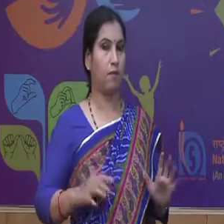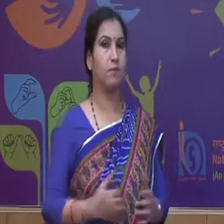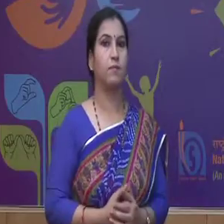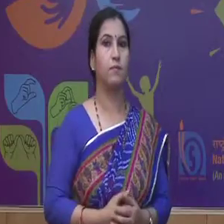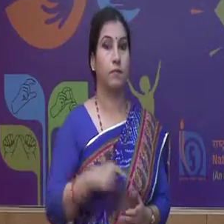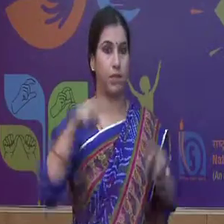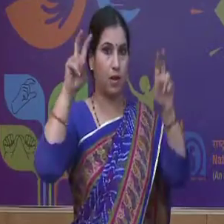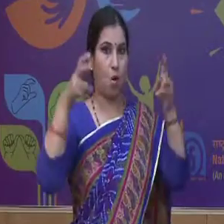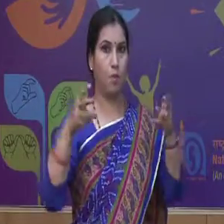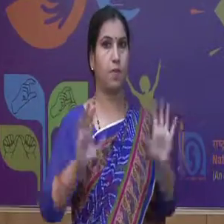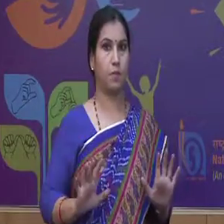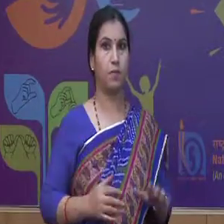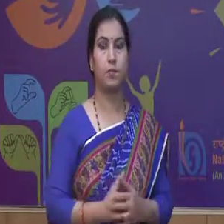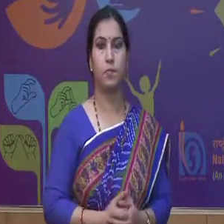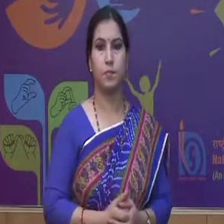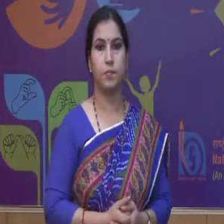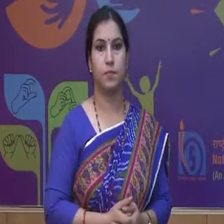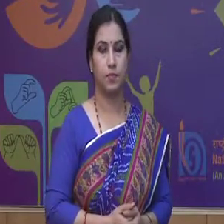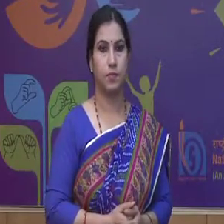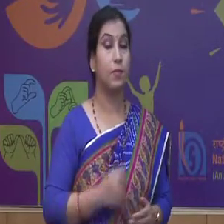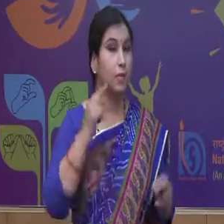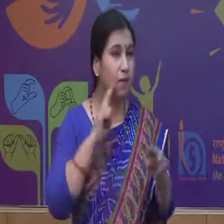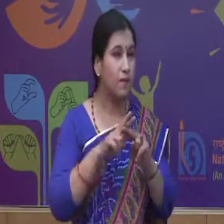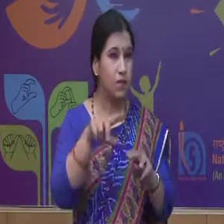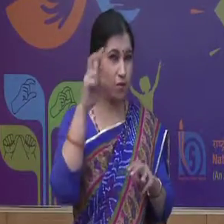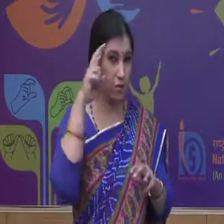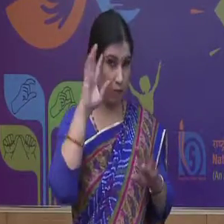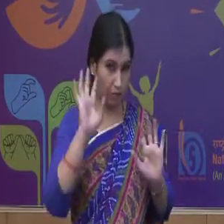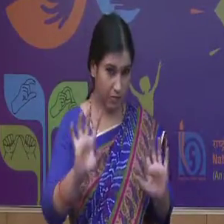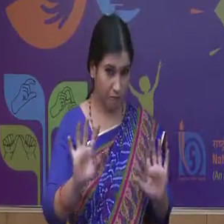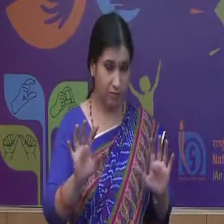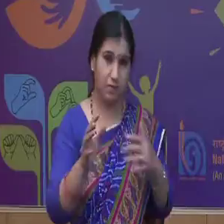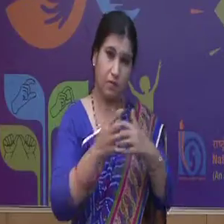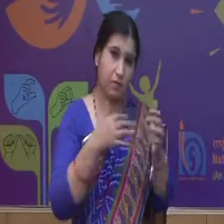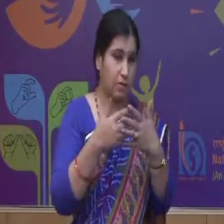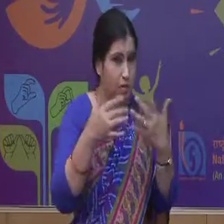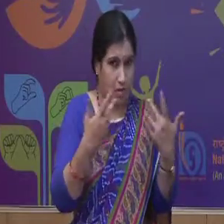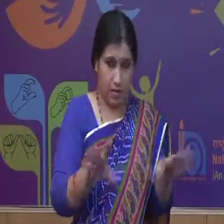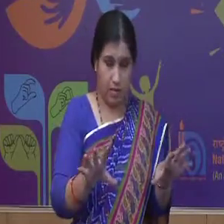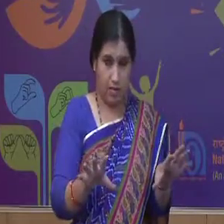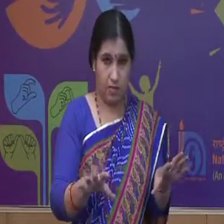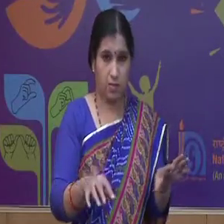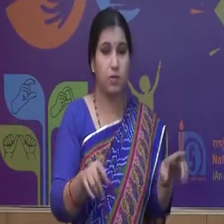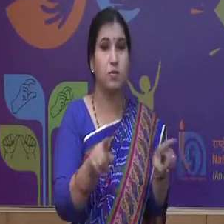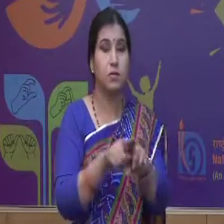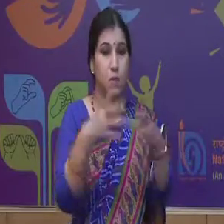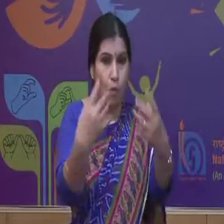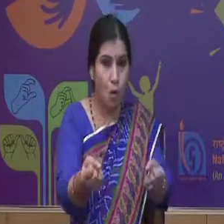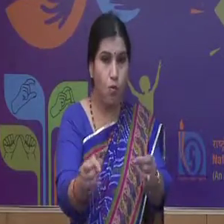this topic well. If you have any query or doubt and you want to ask